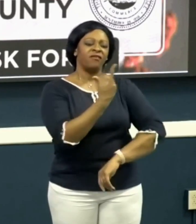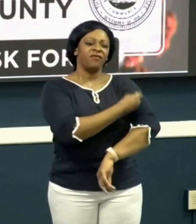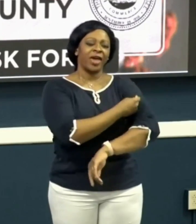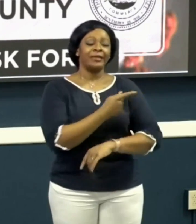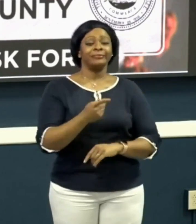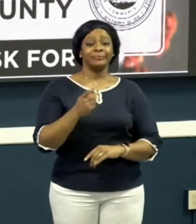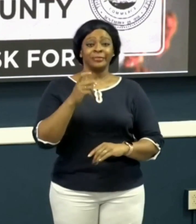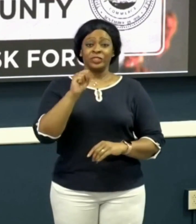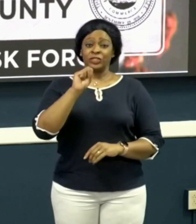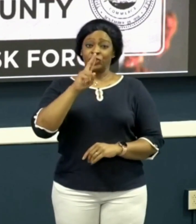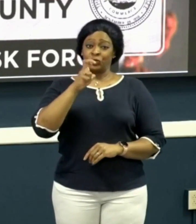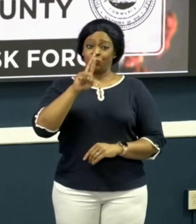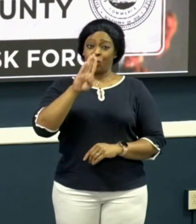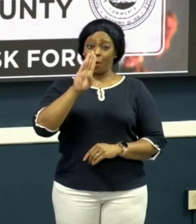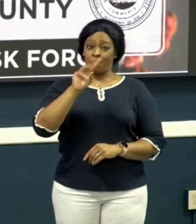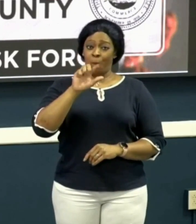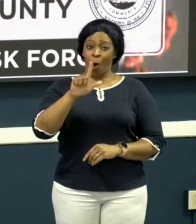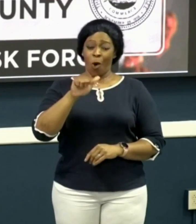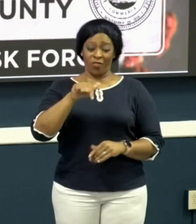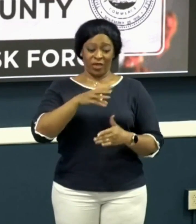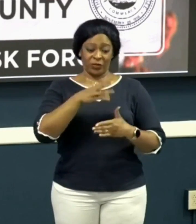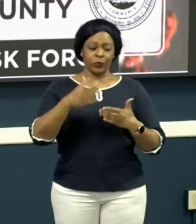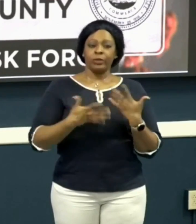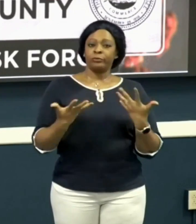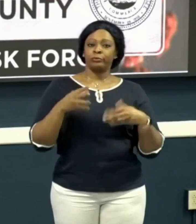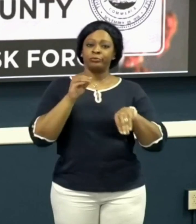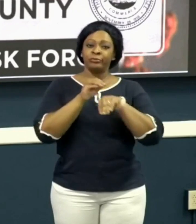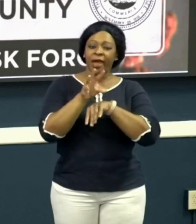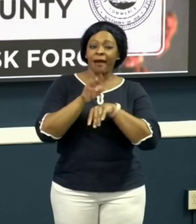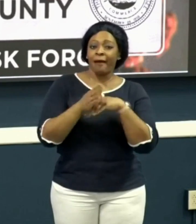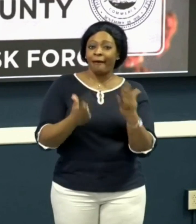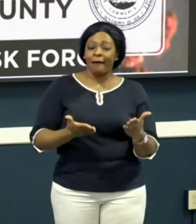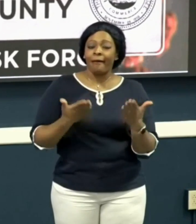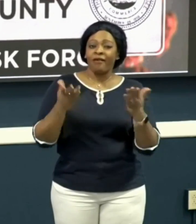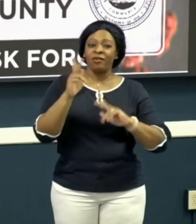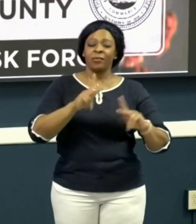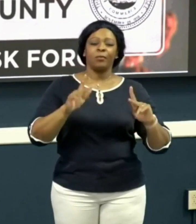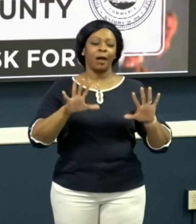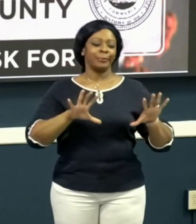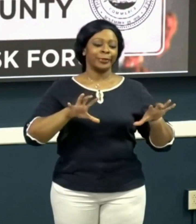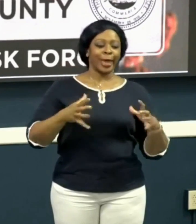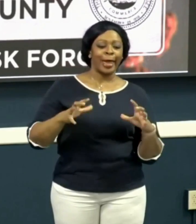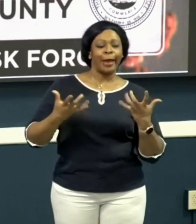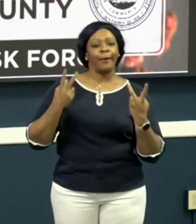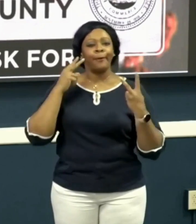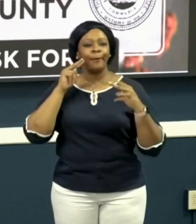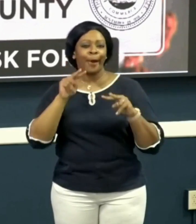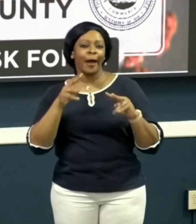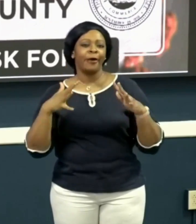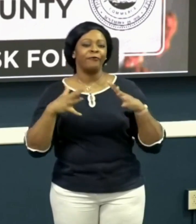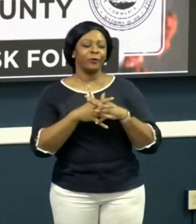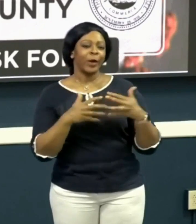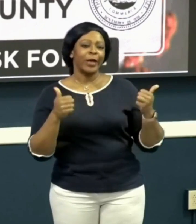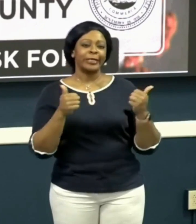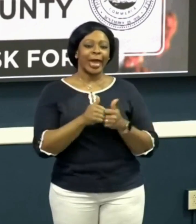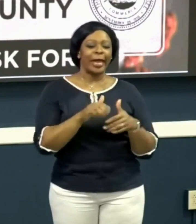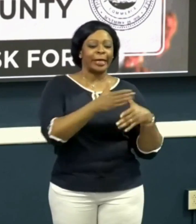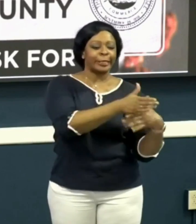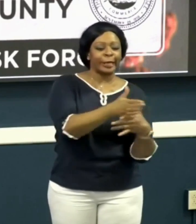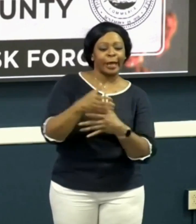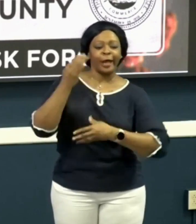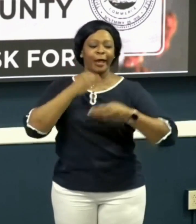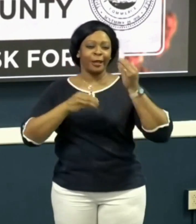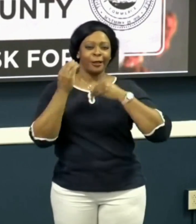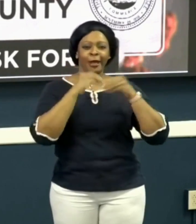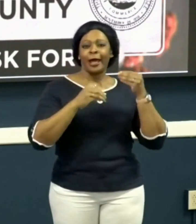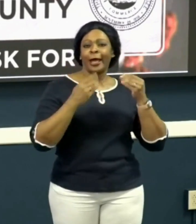this weekend. I wanted to know what guidance are you offering people who may be gathering to watch the game and sharing snacks and having a great